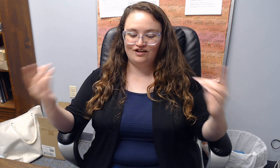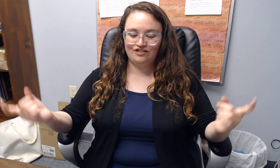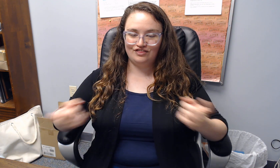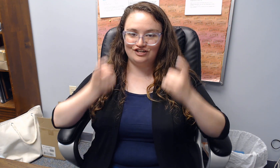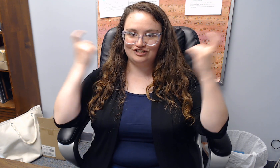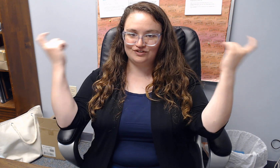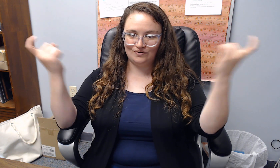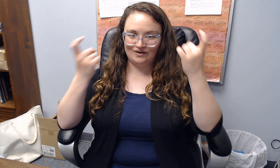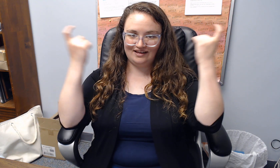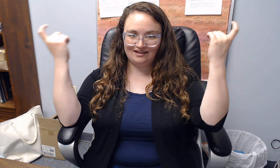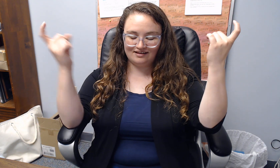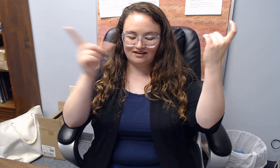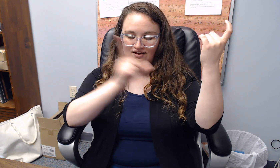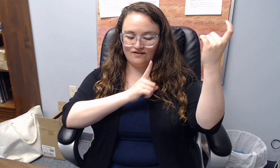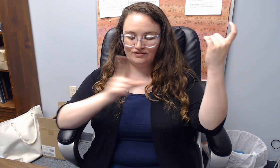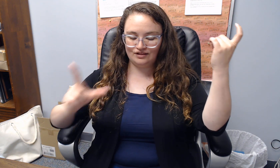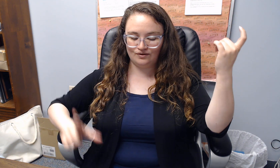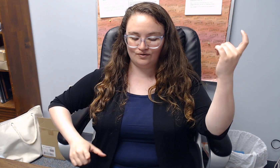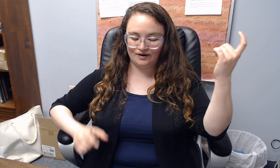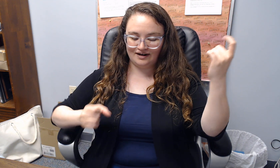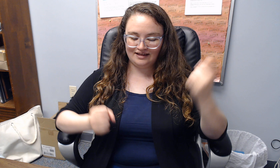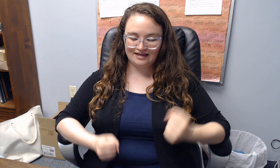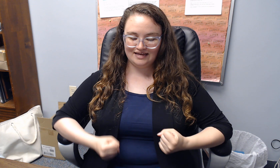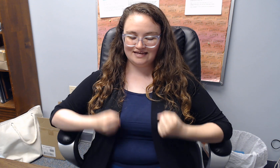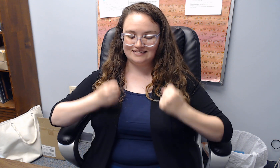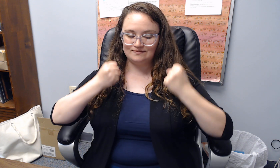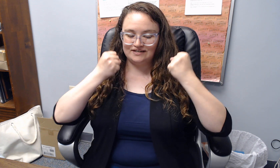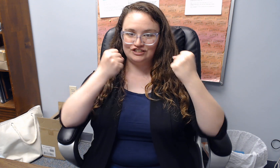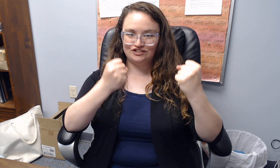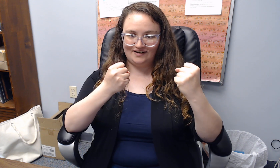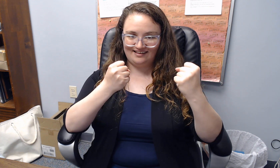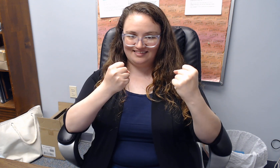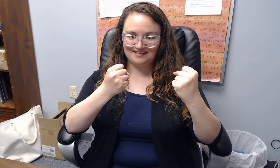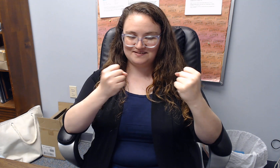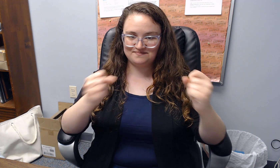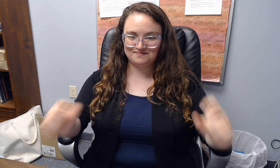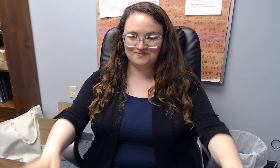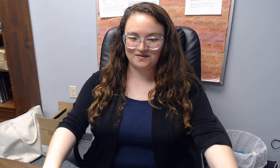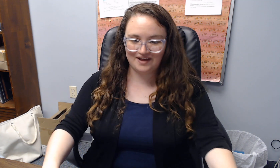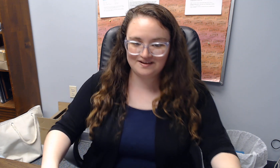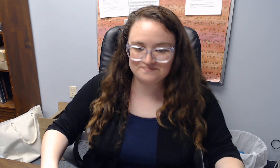The joy of the Lord is my strength. Okay?